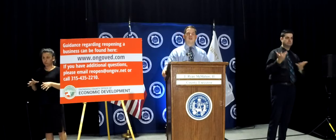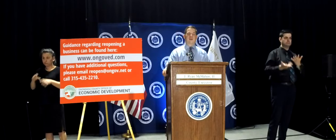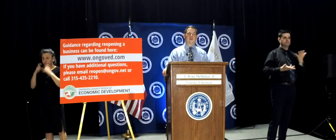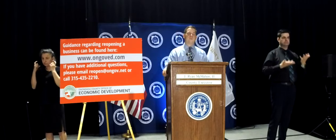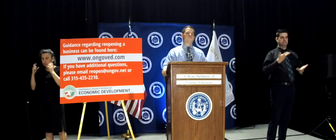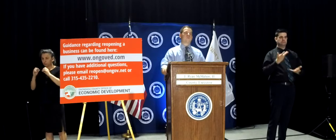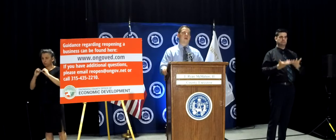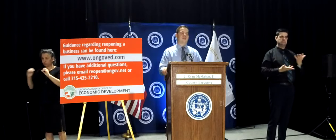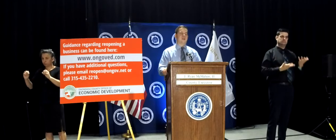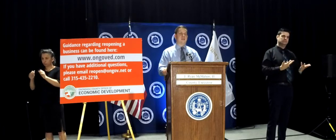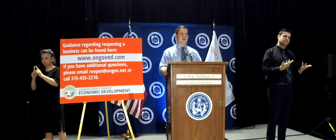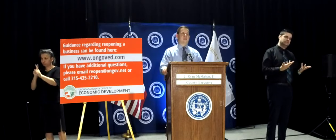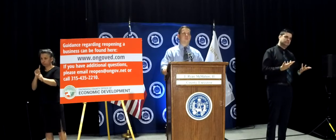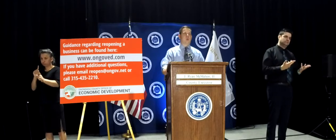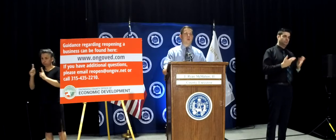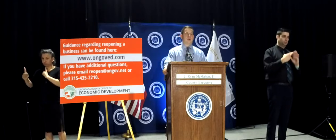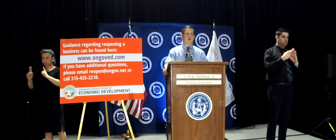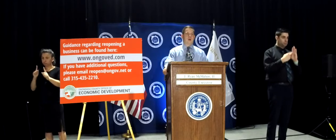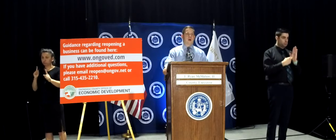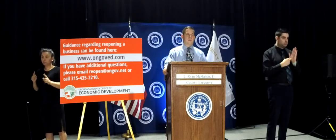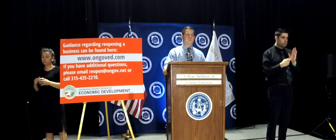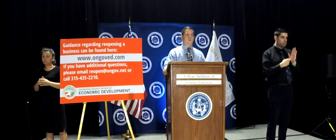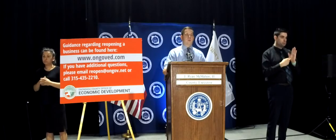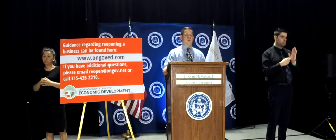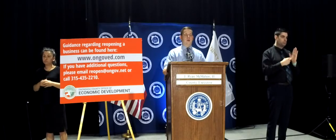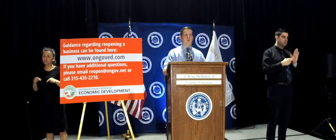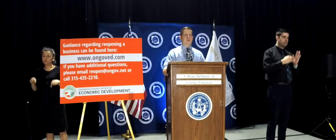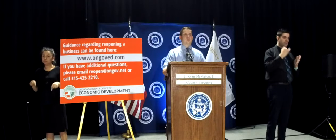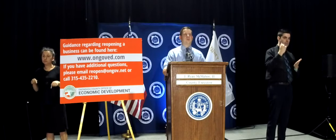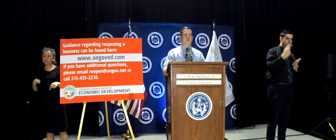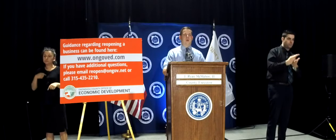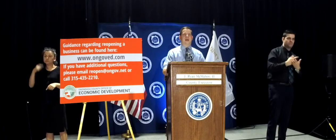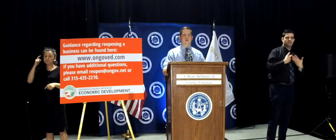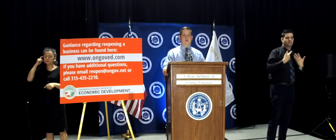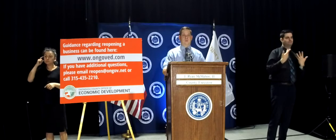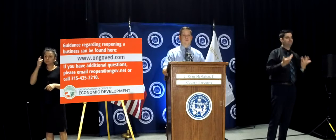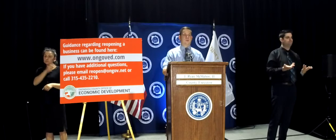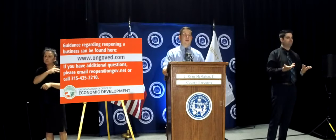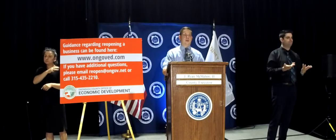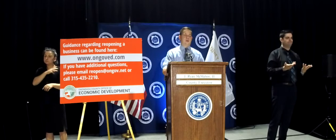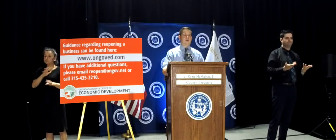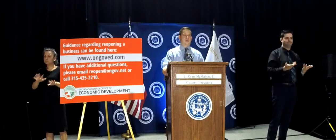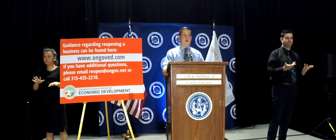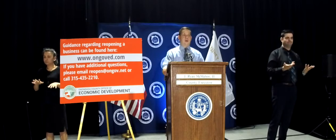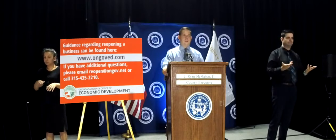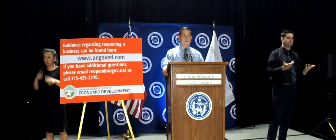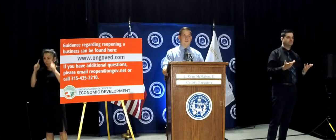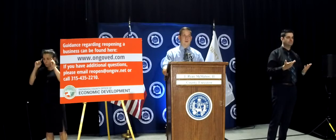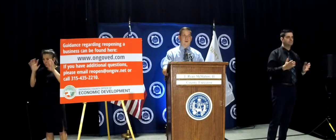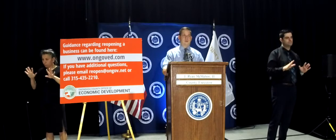EO falls under. I think at this point, we ask people to be practical, and